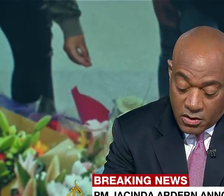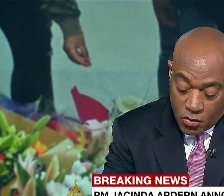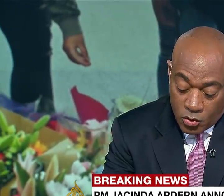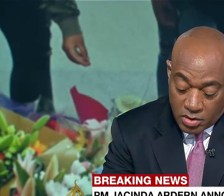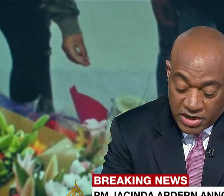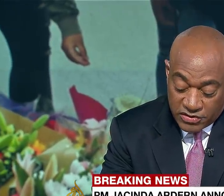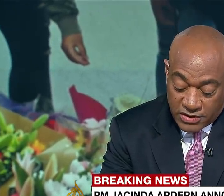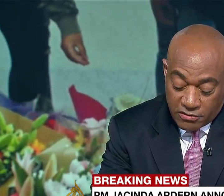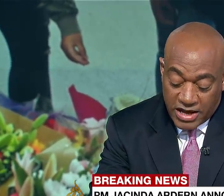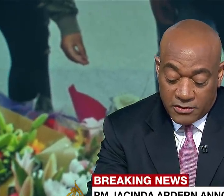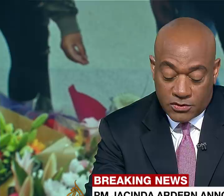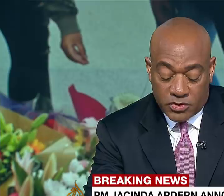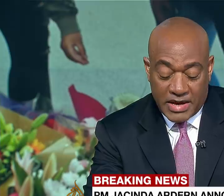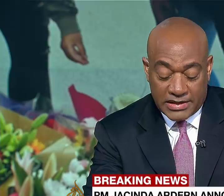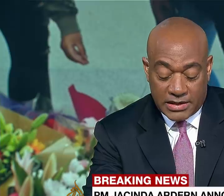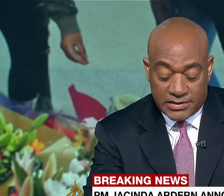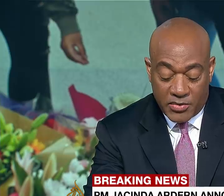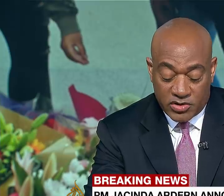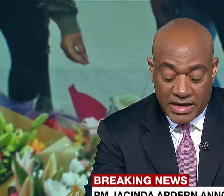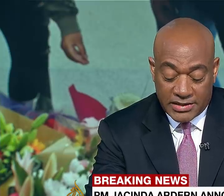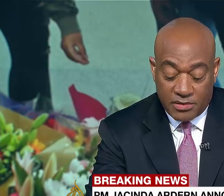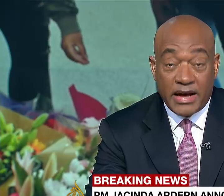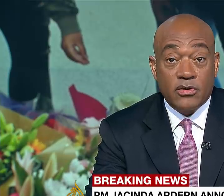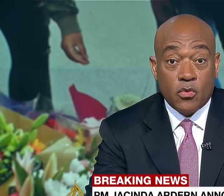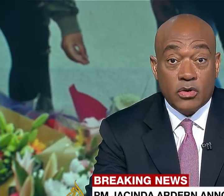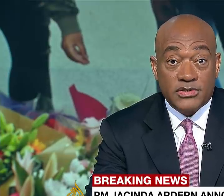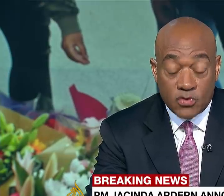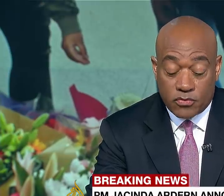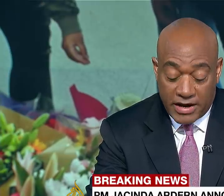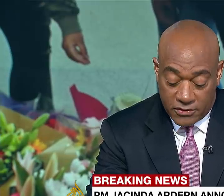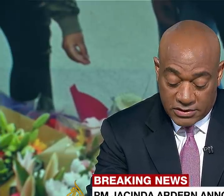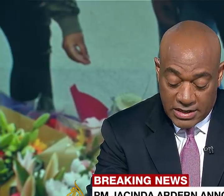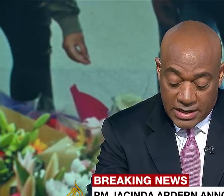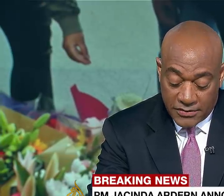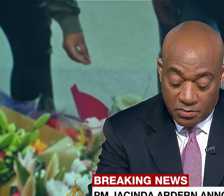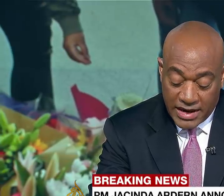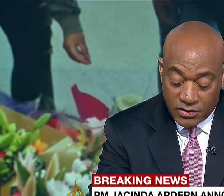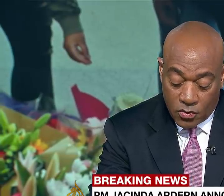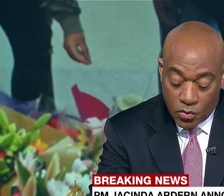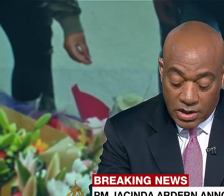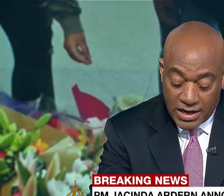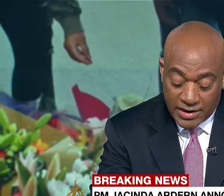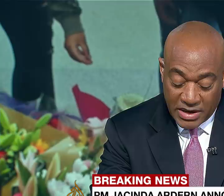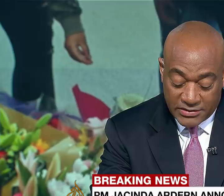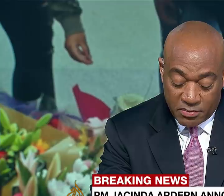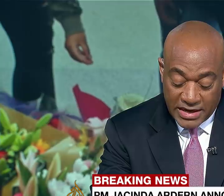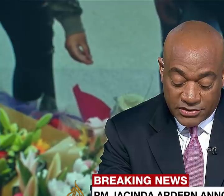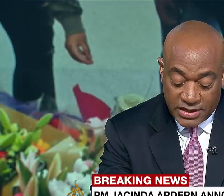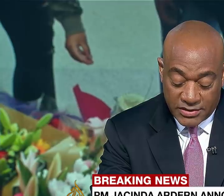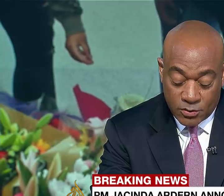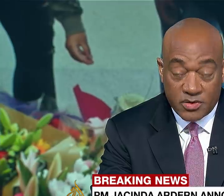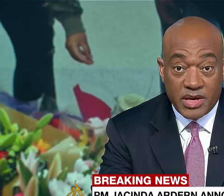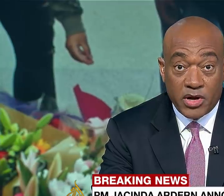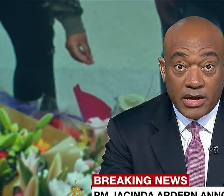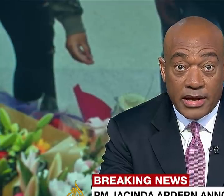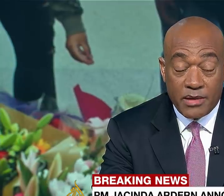ban all military-style rifles, automatic and semi-automatic. They'll ban all assault rifles and they'll ban all high-capacity